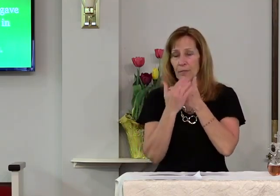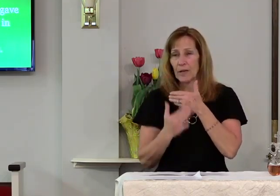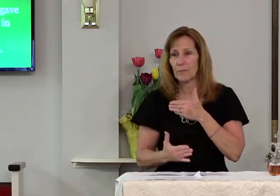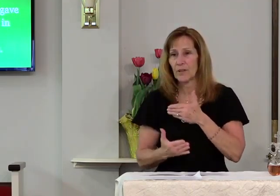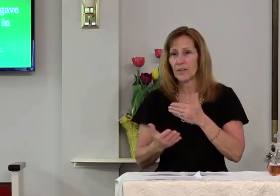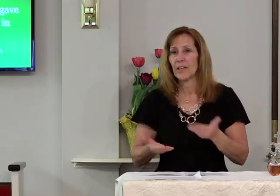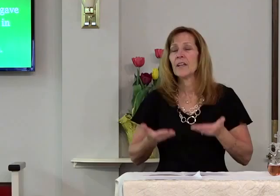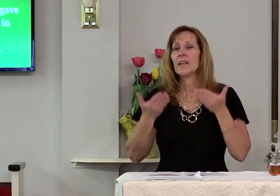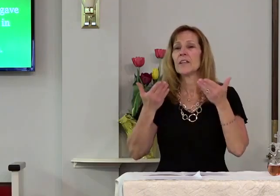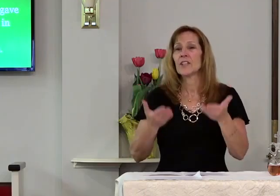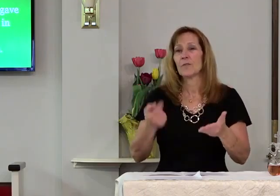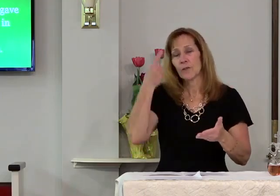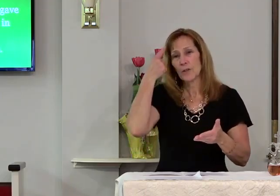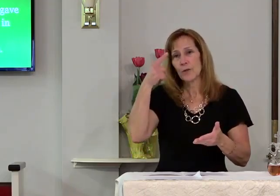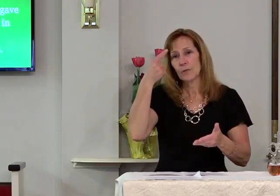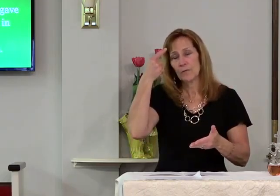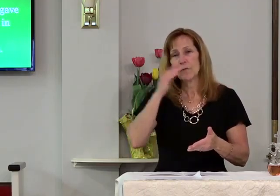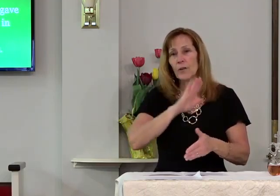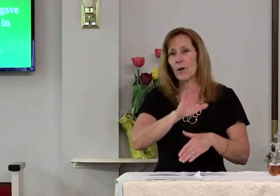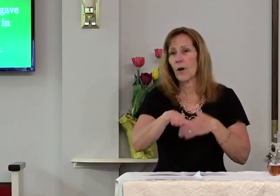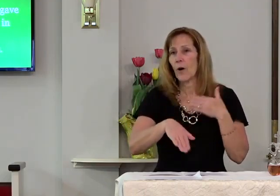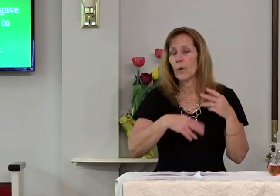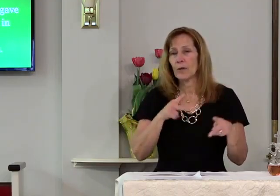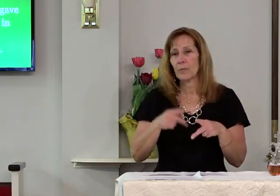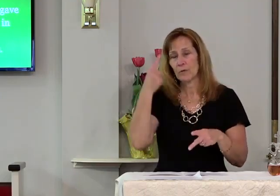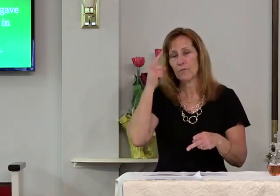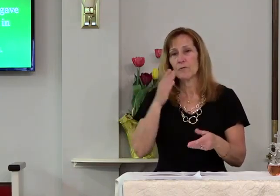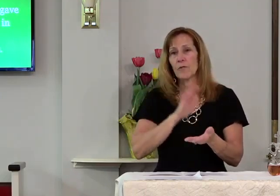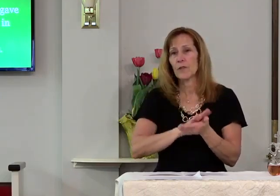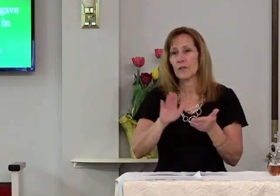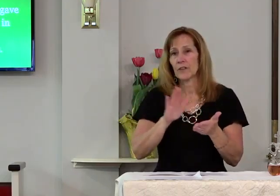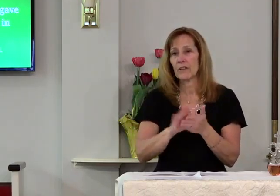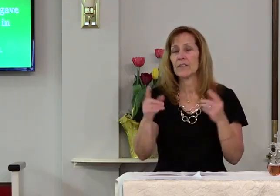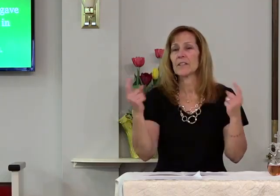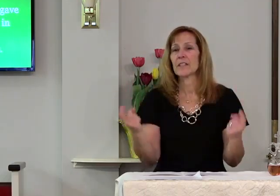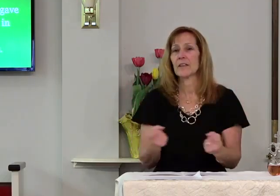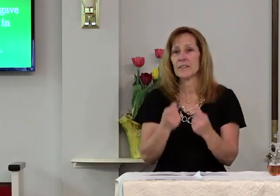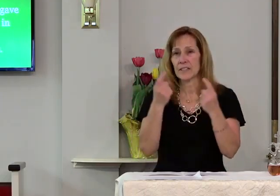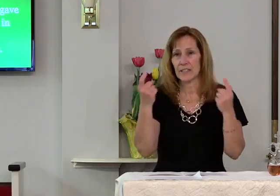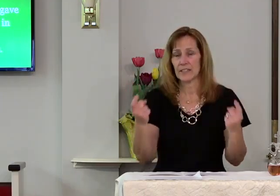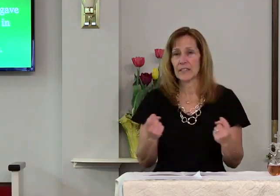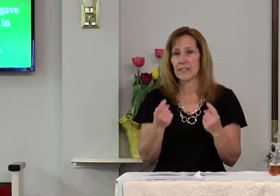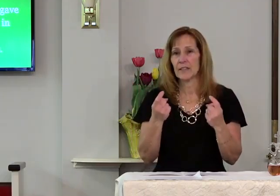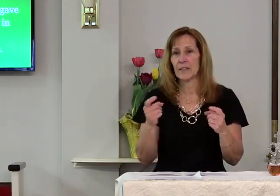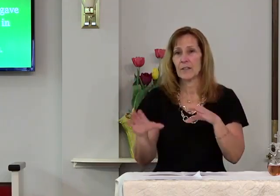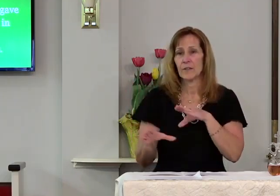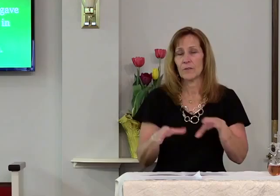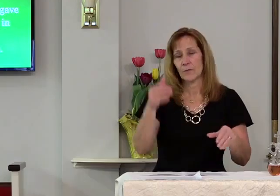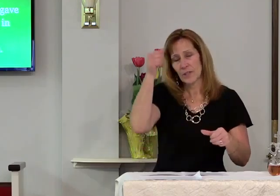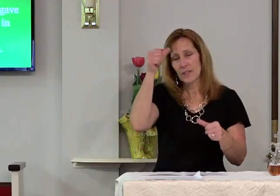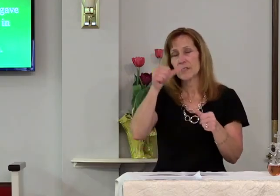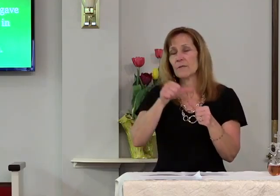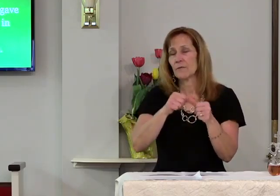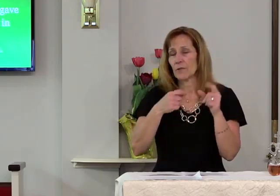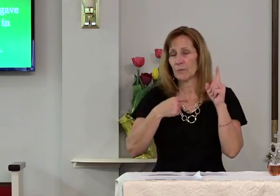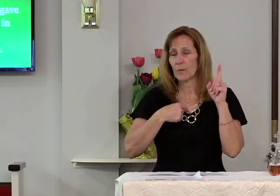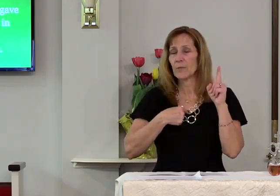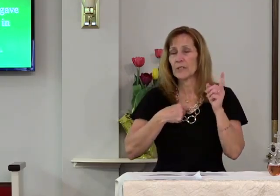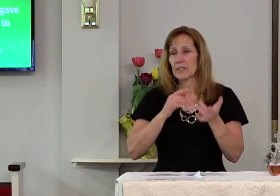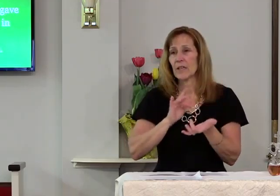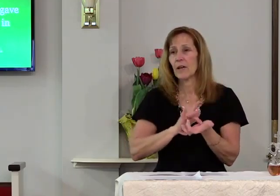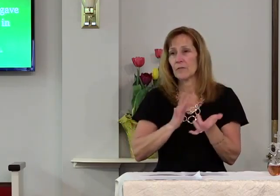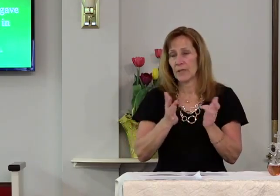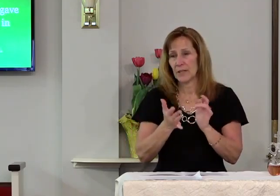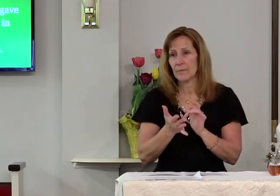my blood shed for you and for all people for the forgiveness of sin do this for the